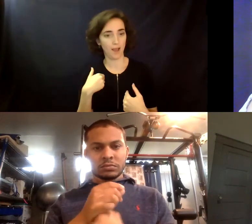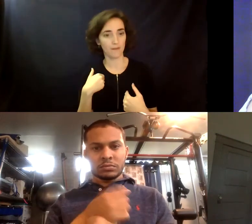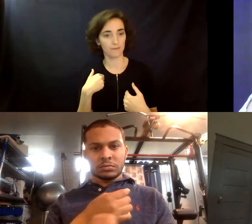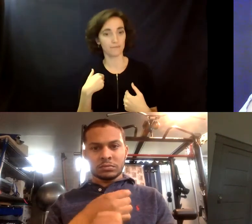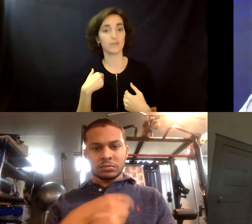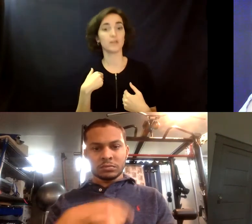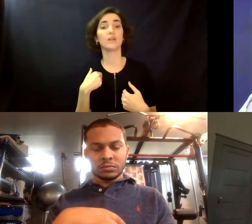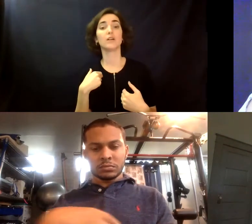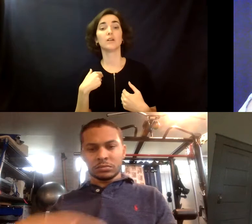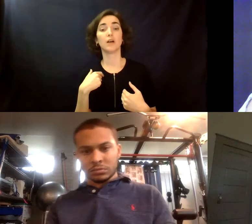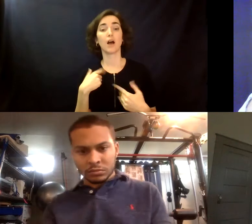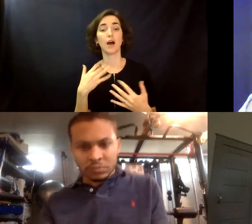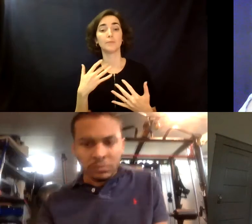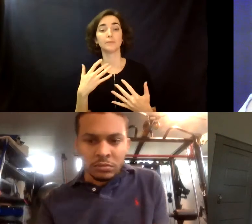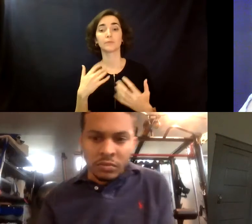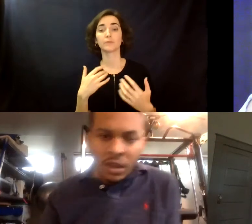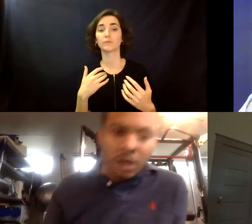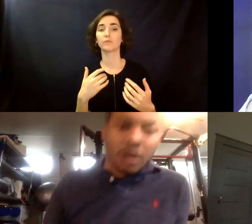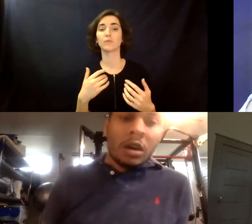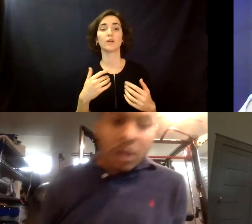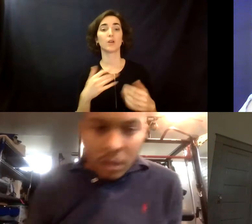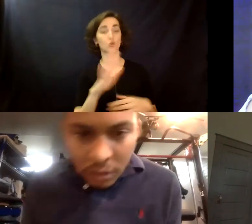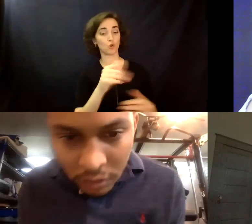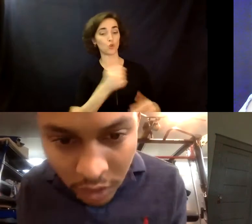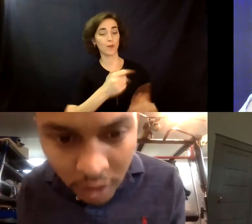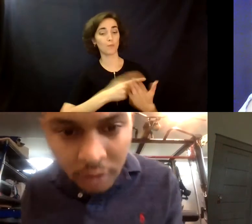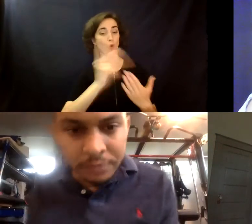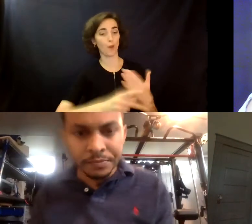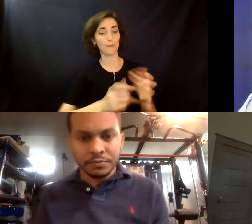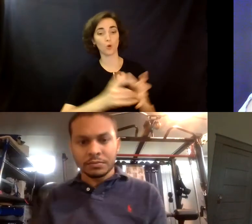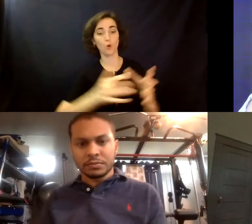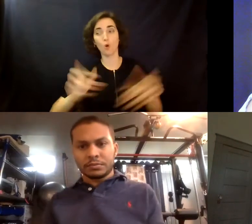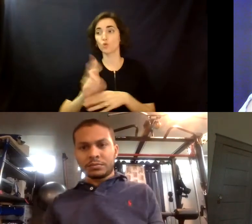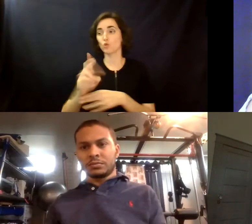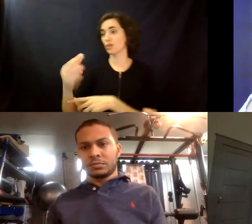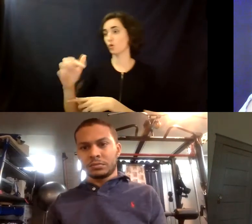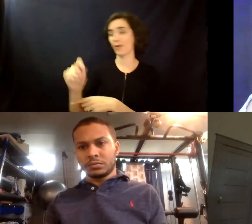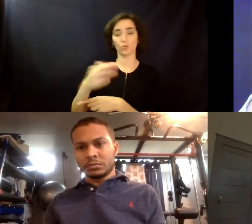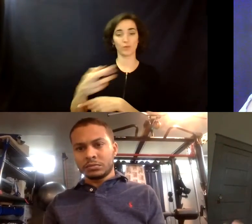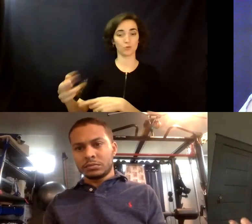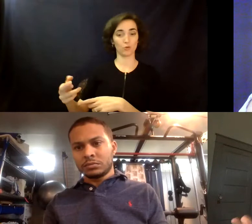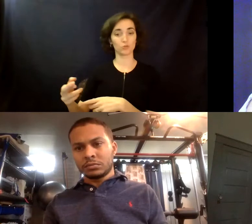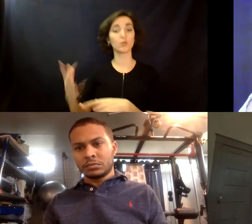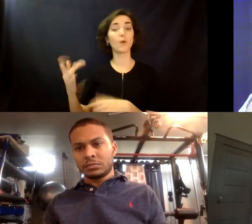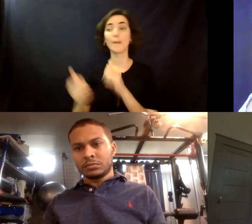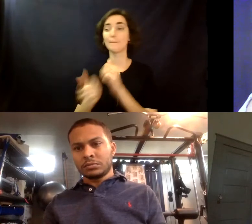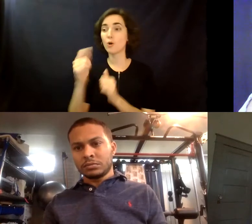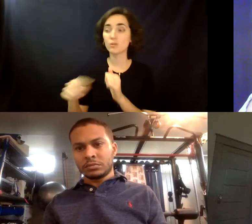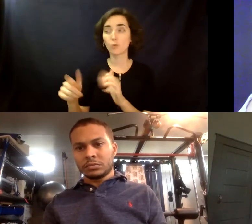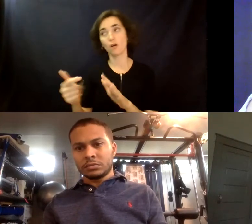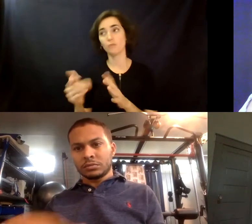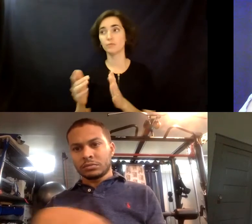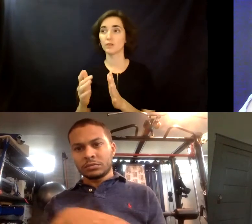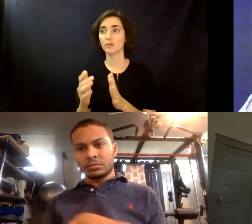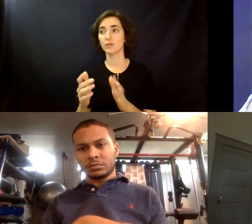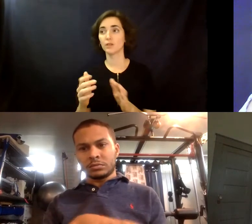start expanding your transportation program using grant resources. They all require, most of them, unless you're